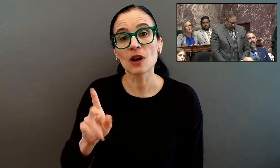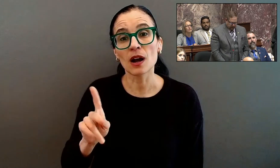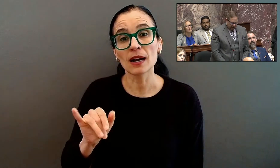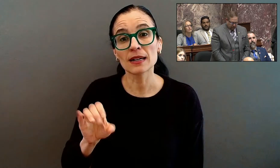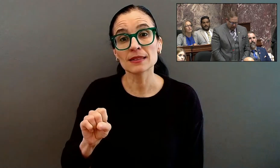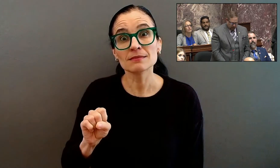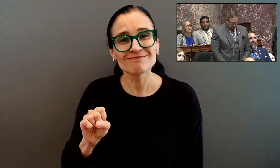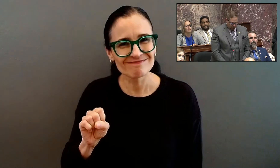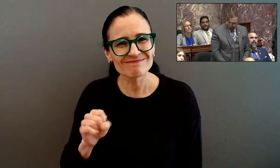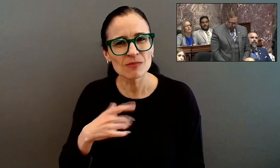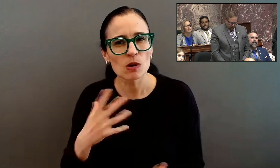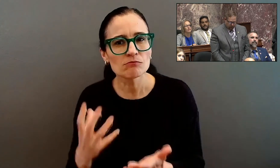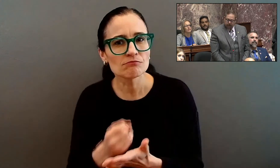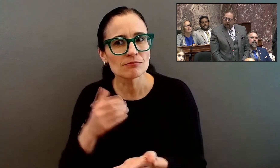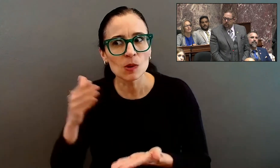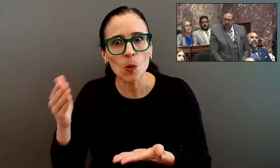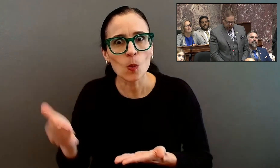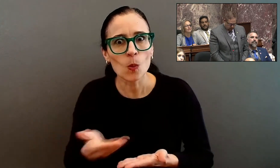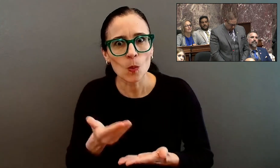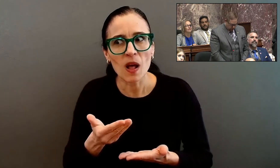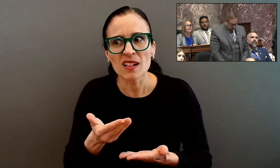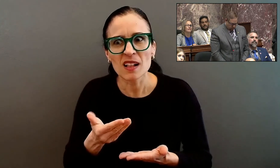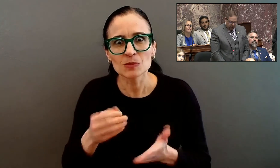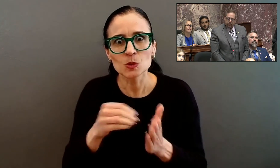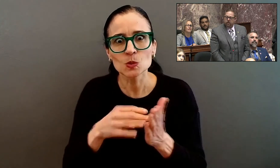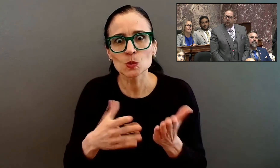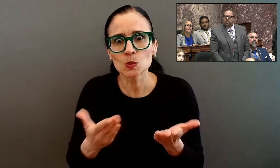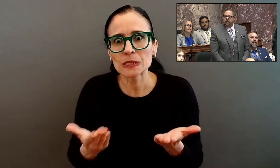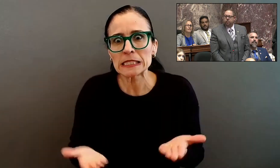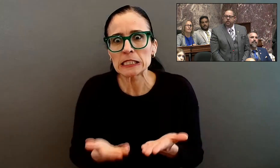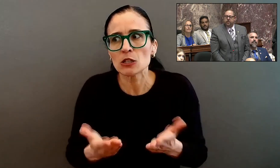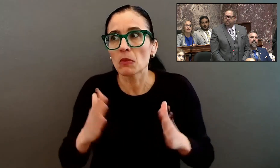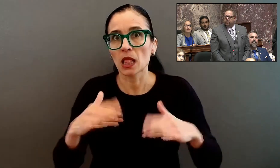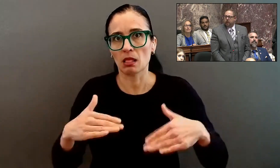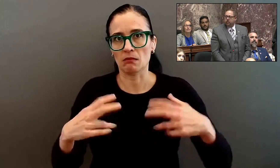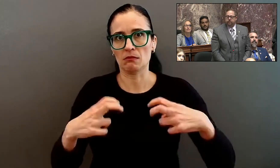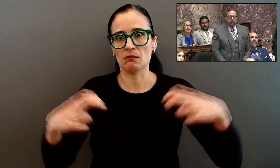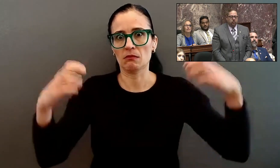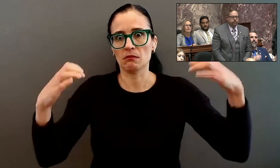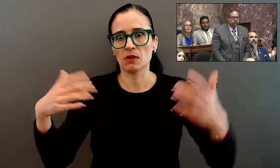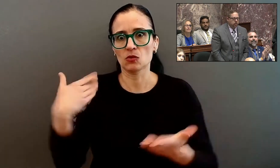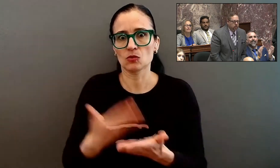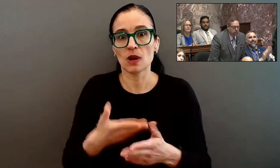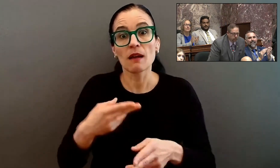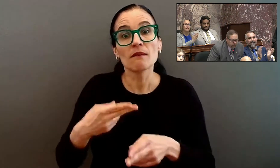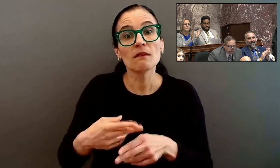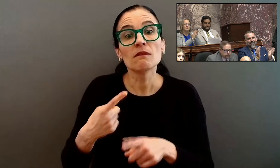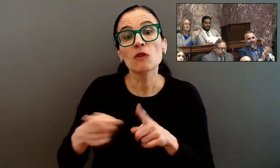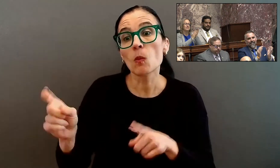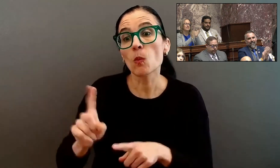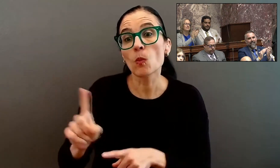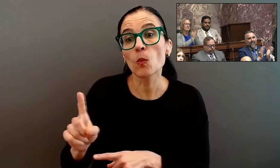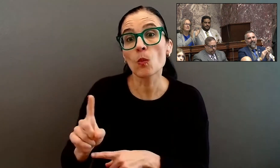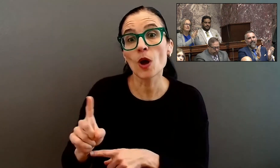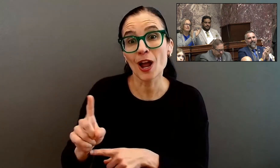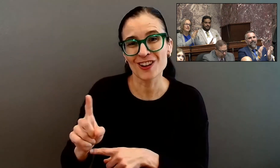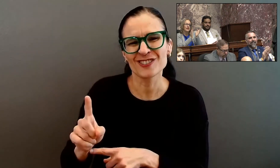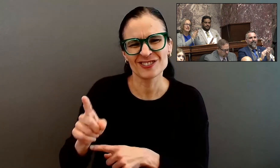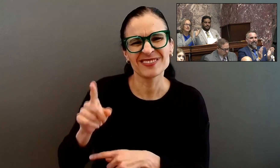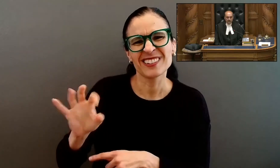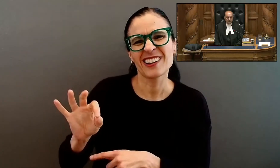from Flex Academy in Kelowna with their teacher, Joe Epen. So please make them feel welcome. Thank you.